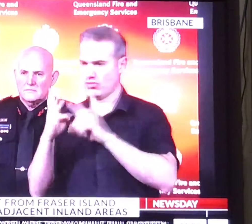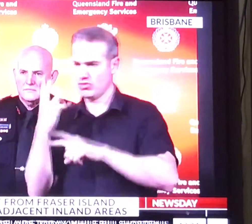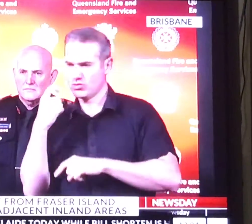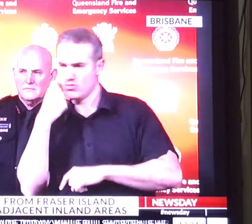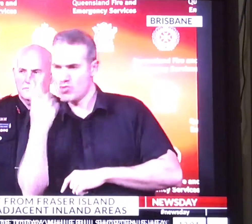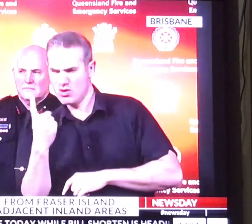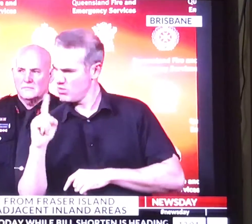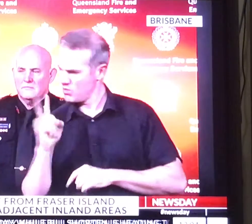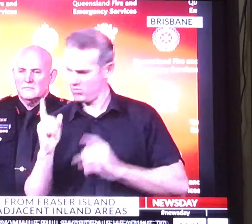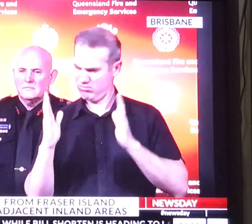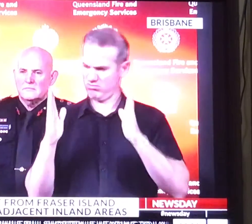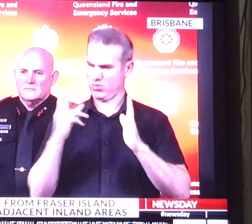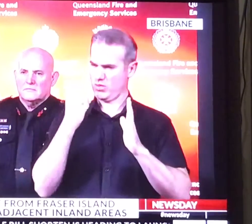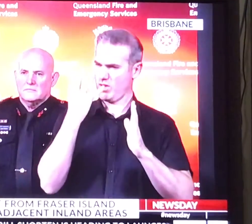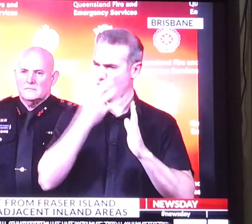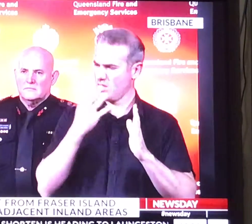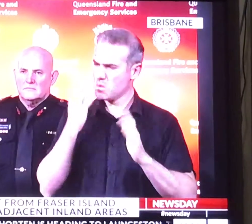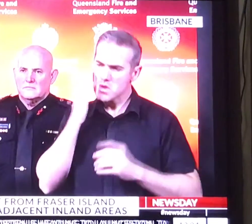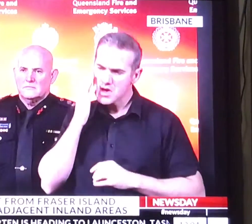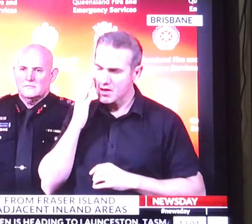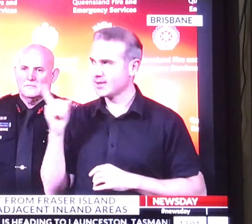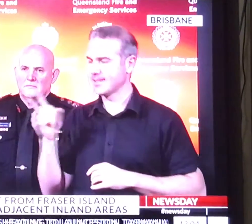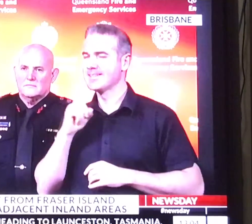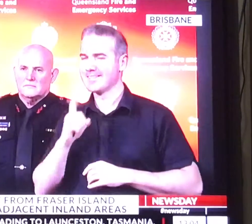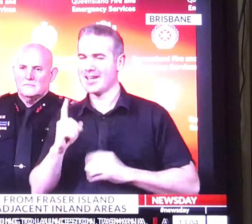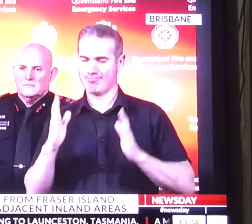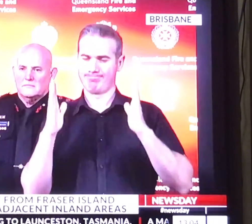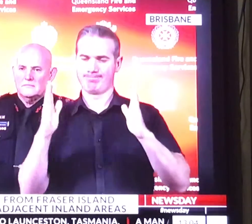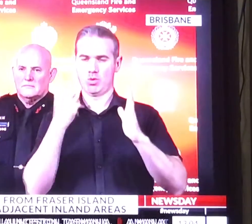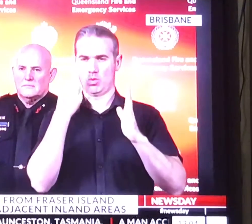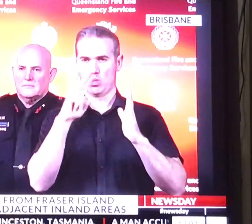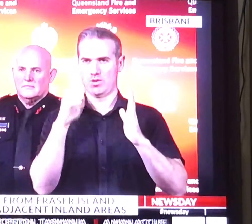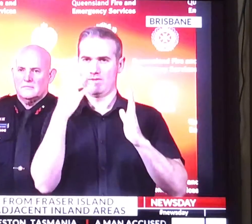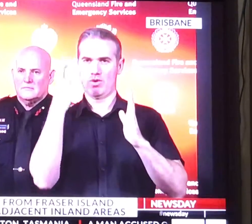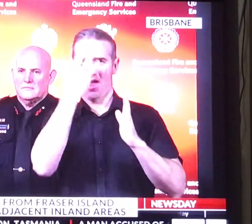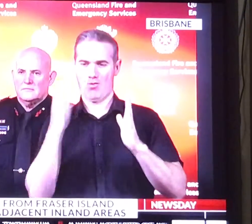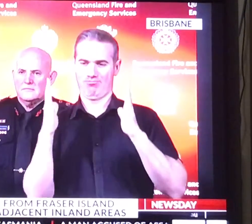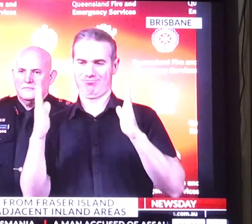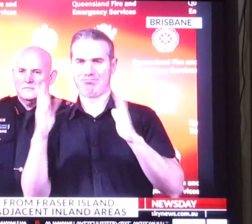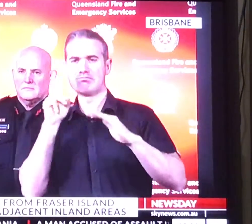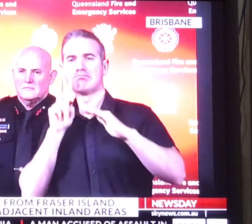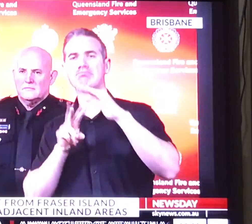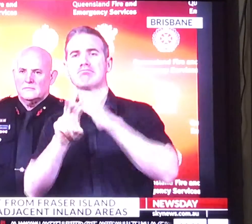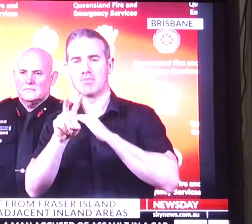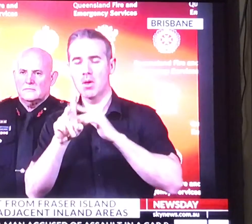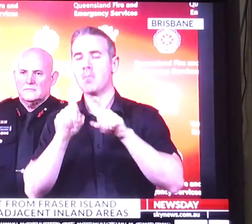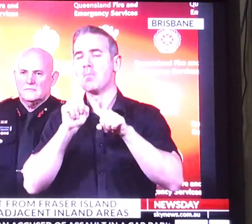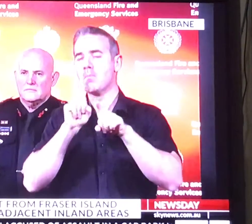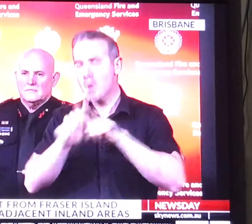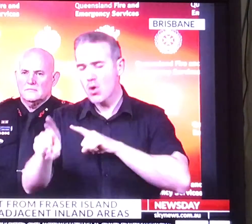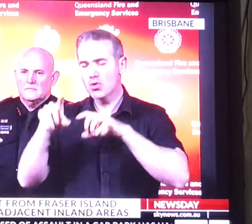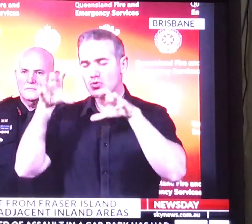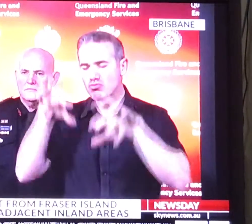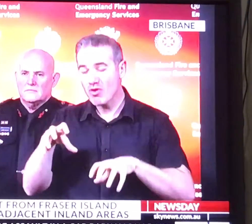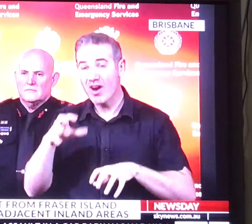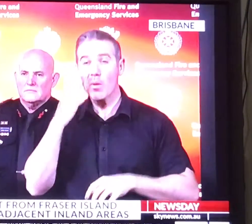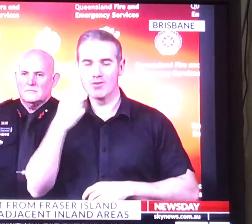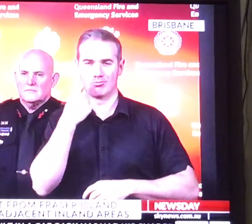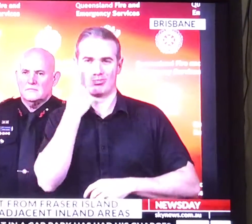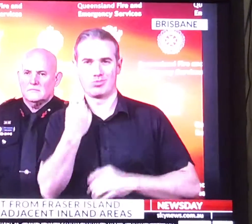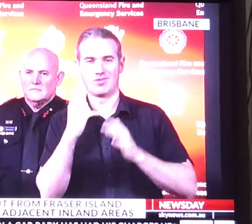They're broadly 24-hour rainfall totals that currently predicting. So most of the rainfall around southeast Queensland will be during Saturday, but some of that